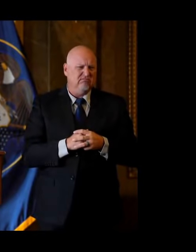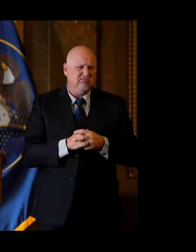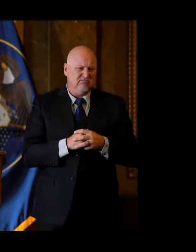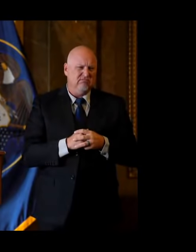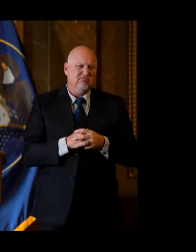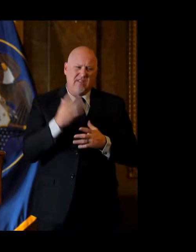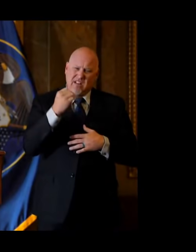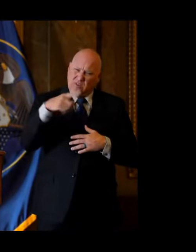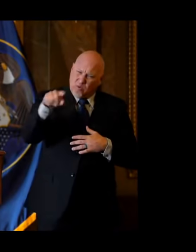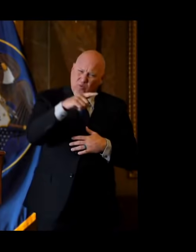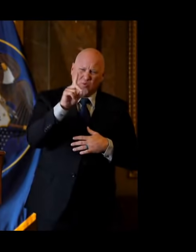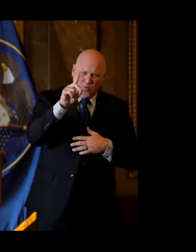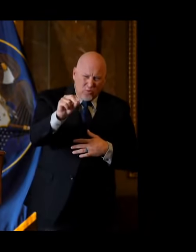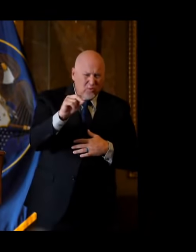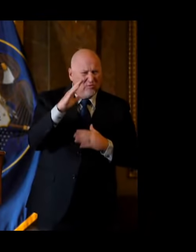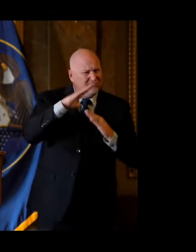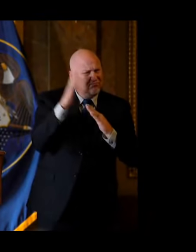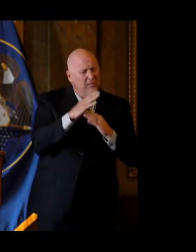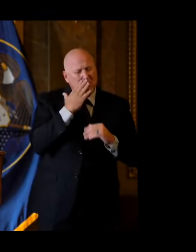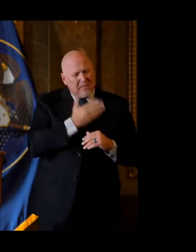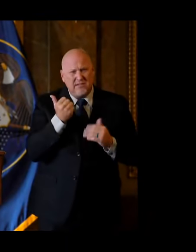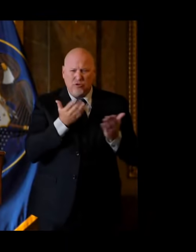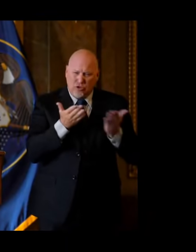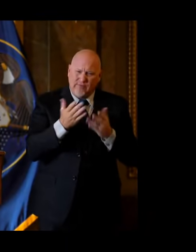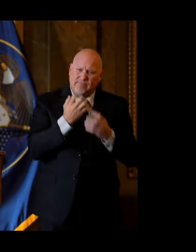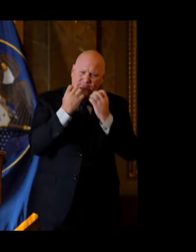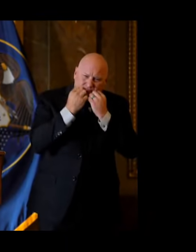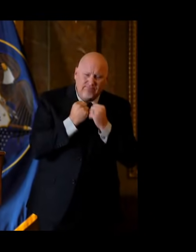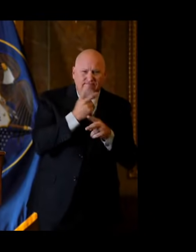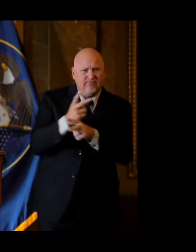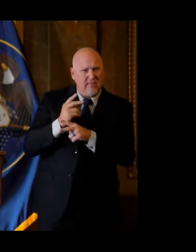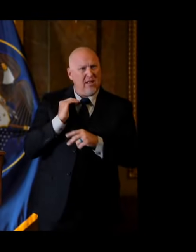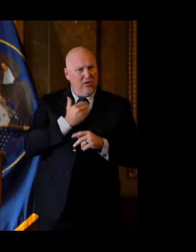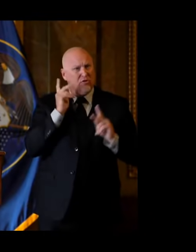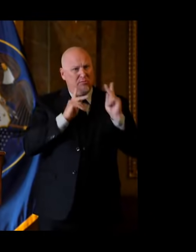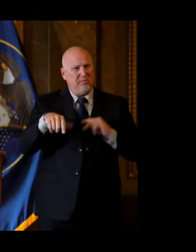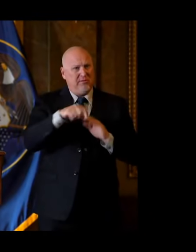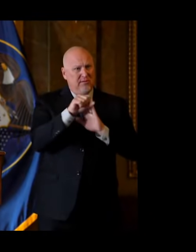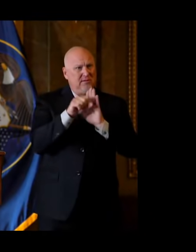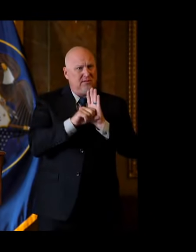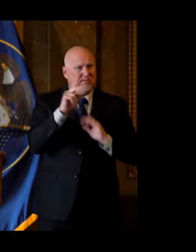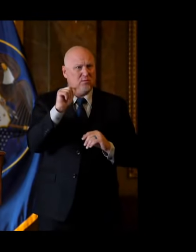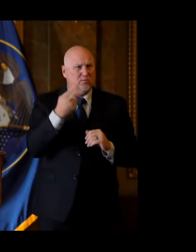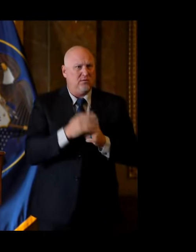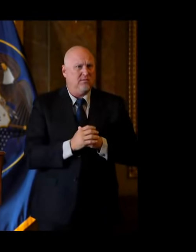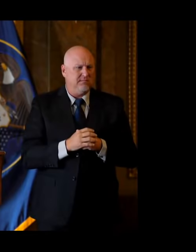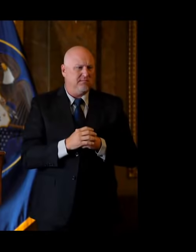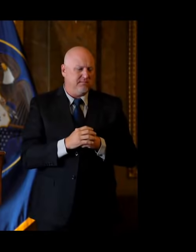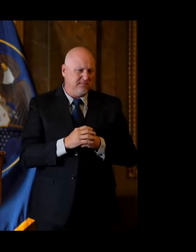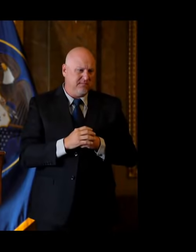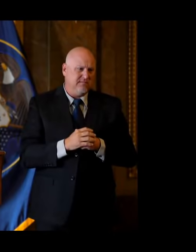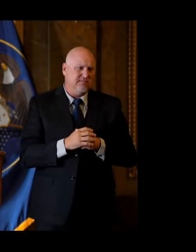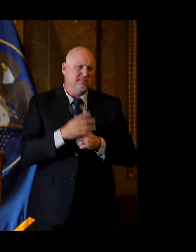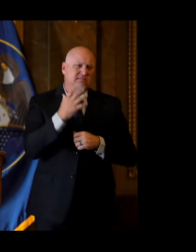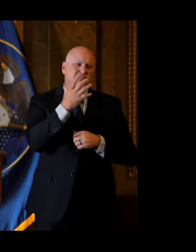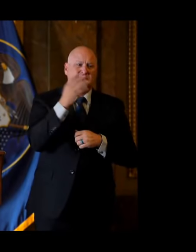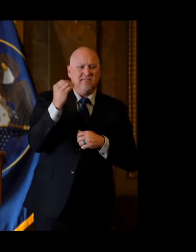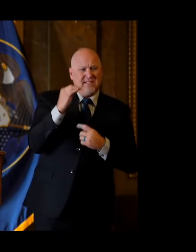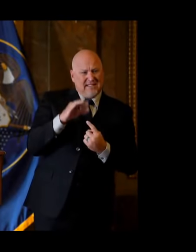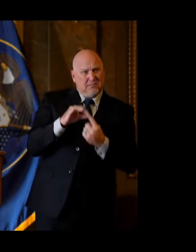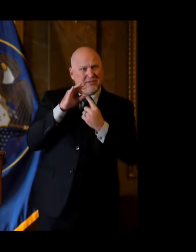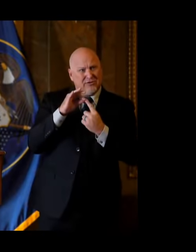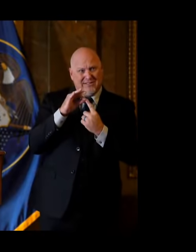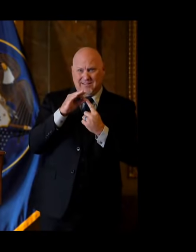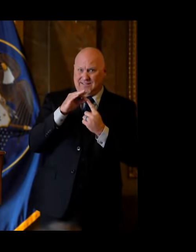anywhere in the world, and especially to people who didn't take the opportunity to protect themselves,